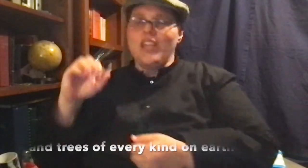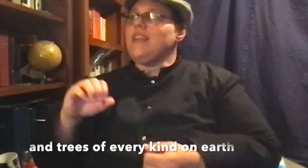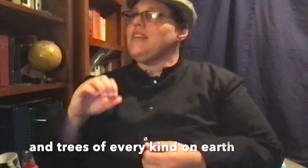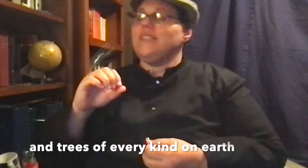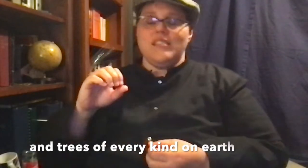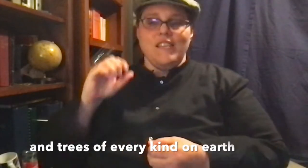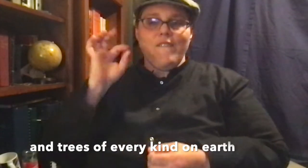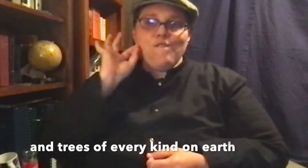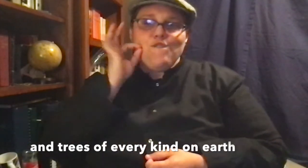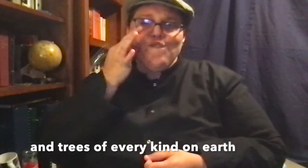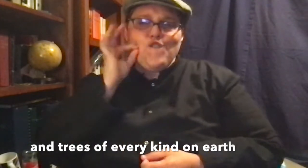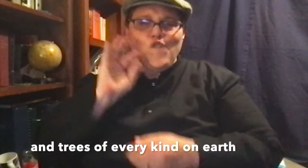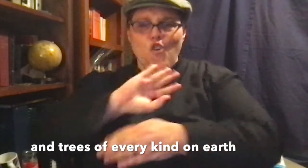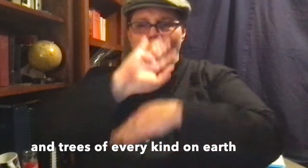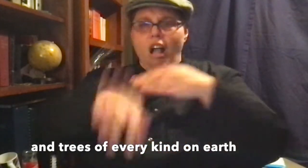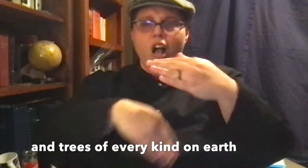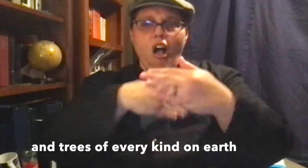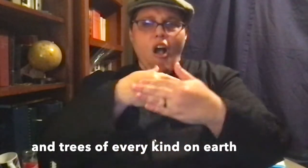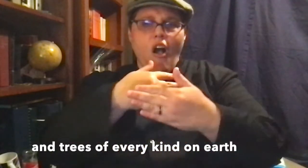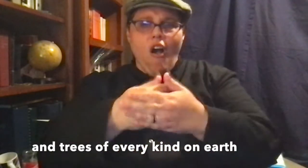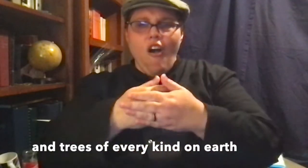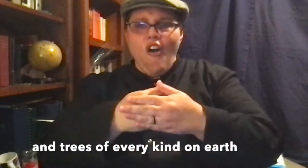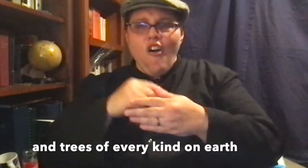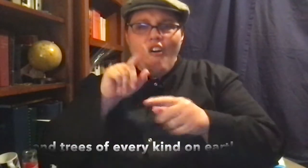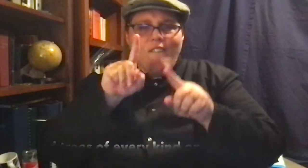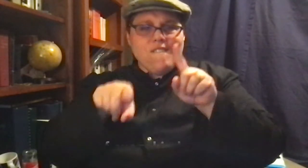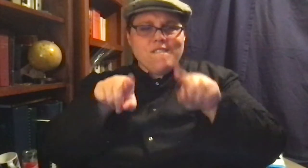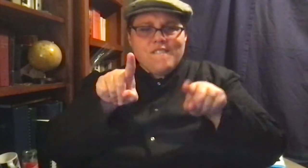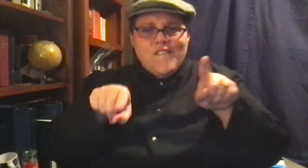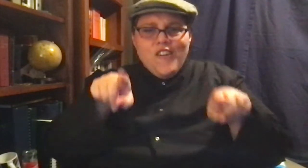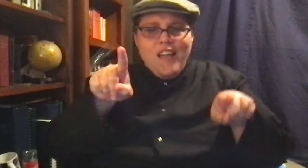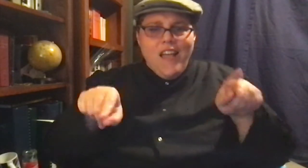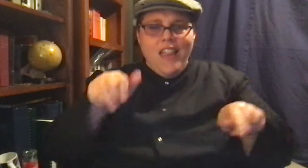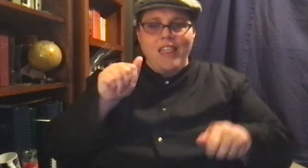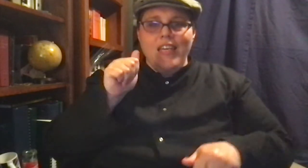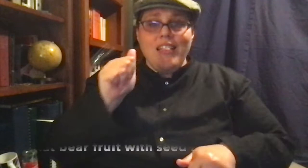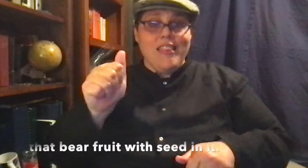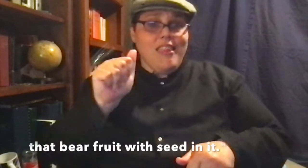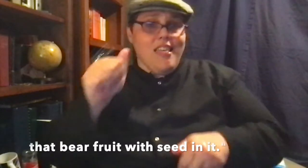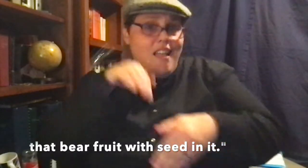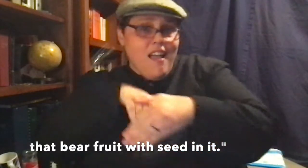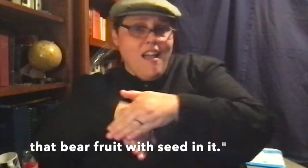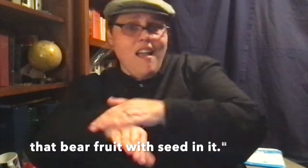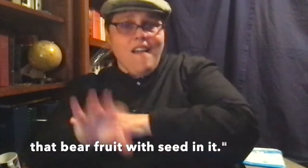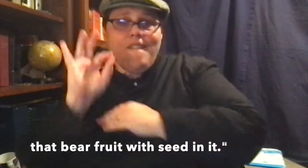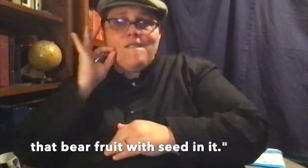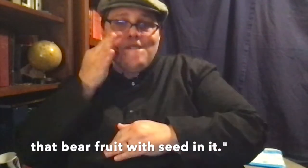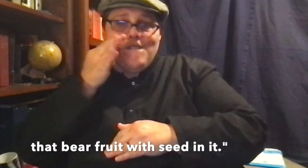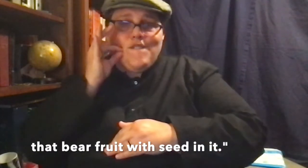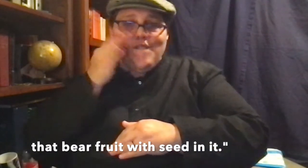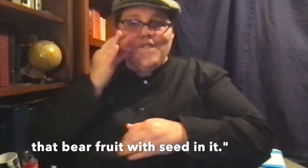and trees of every kind on earth that bear fruit with the seed in it."